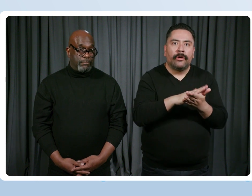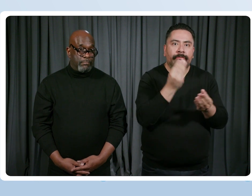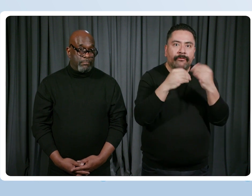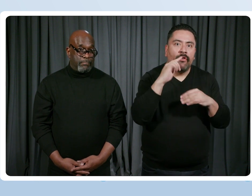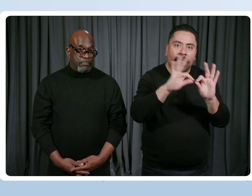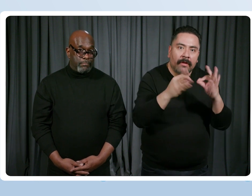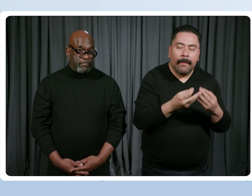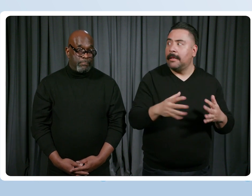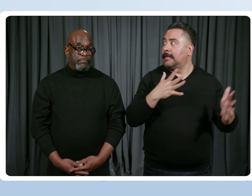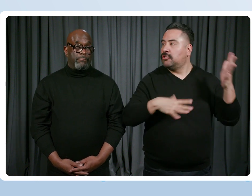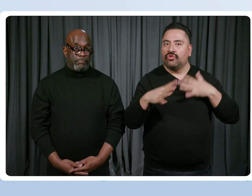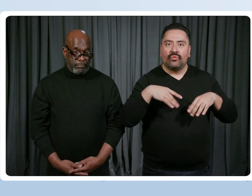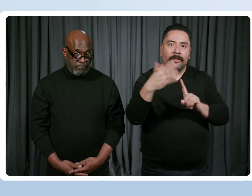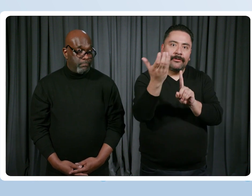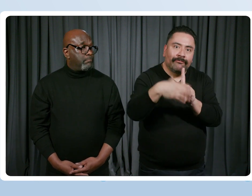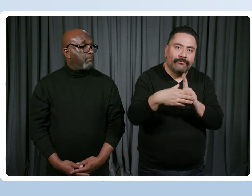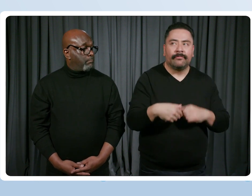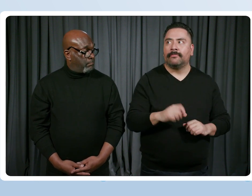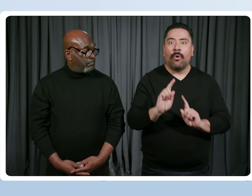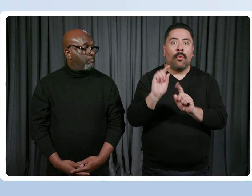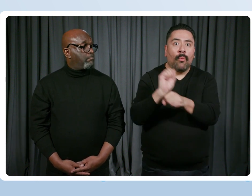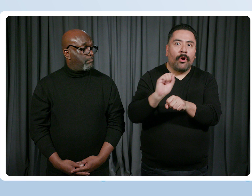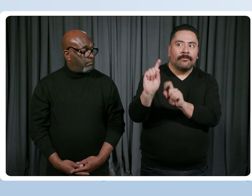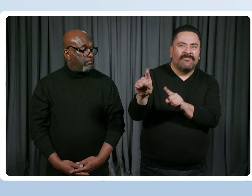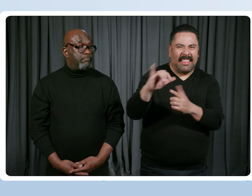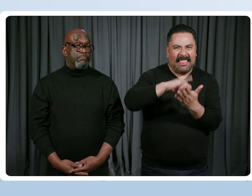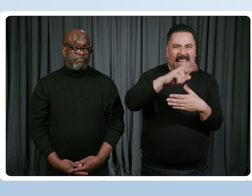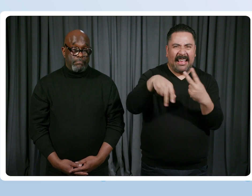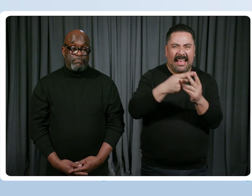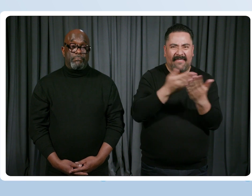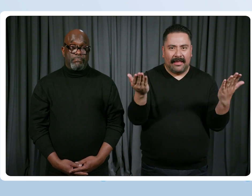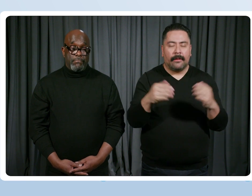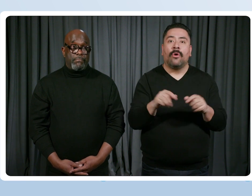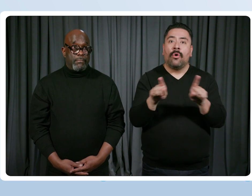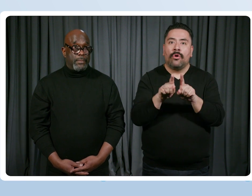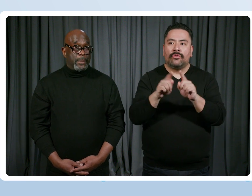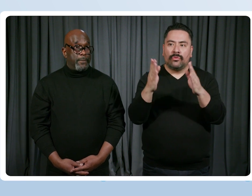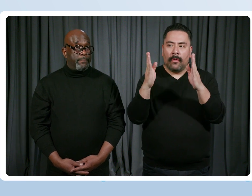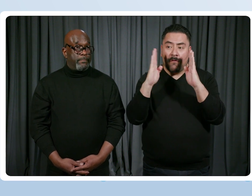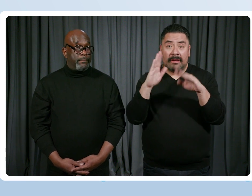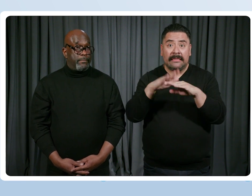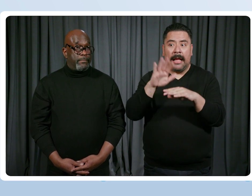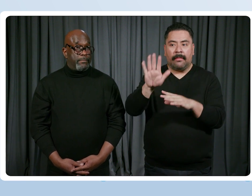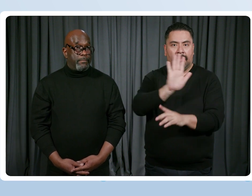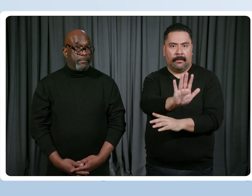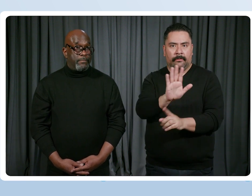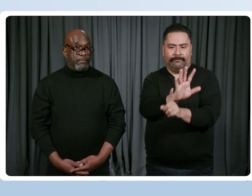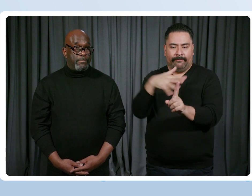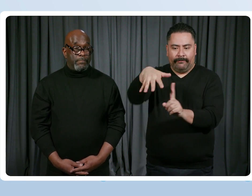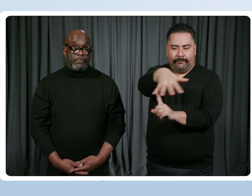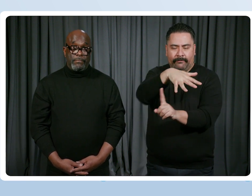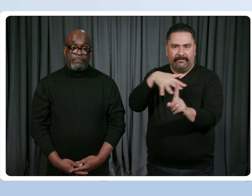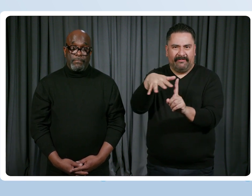family, get yourself dressed, go to work, those kind of things. And then we also focused on the environment and the things